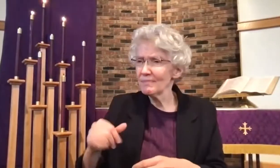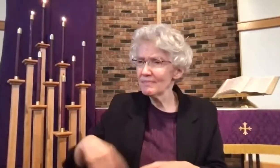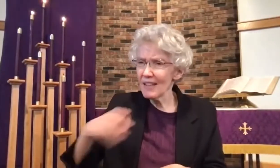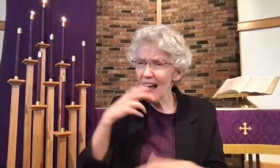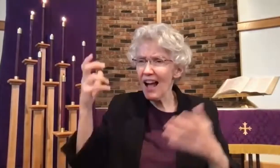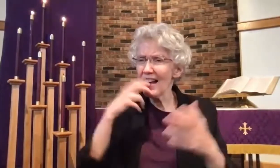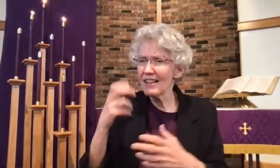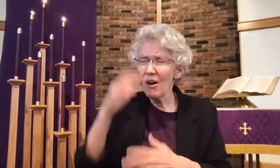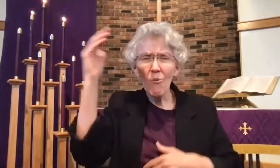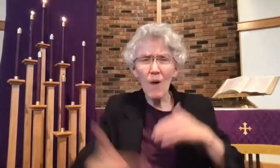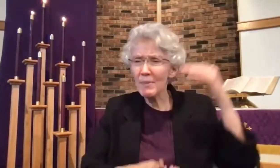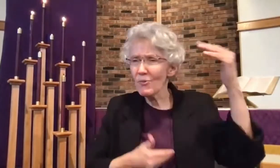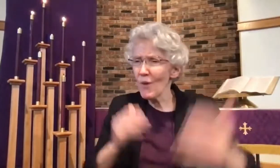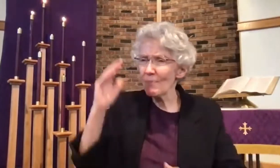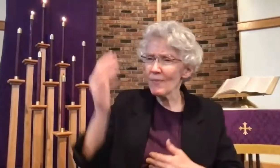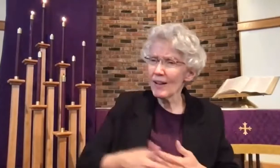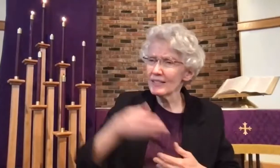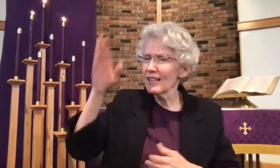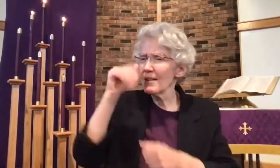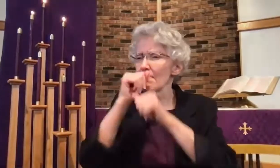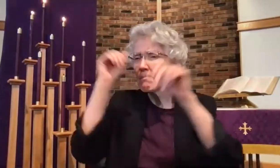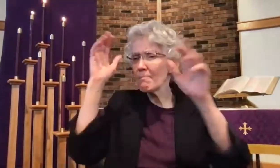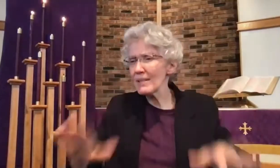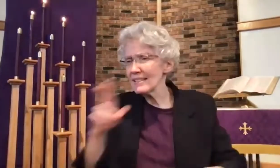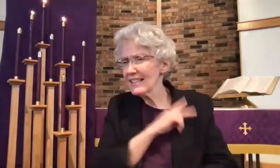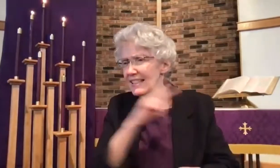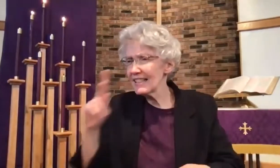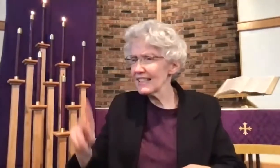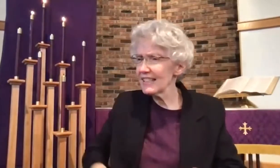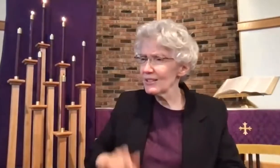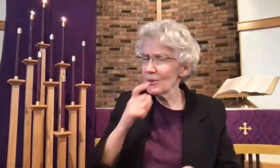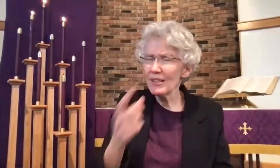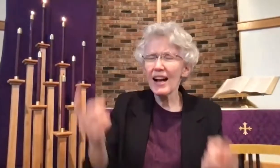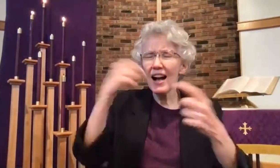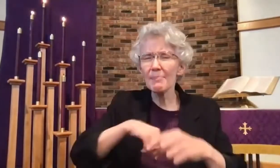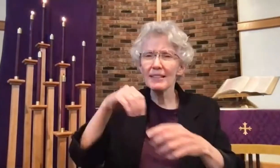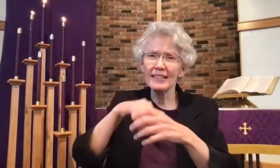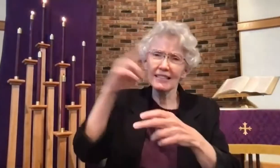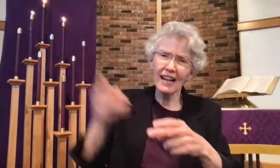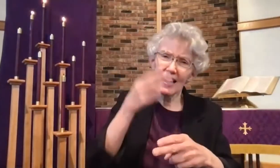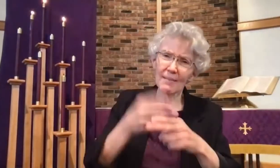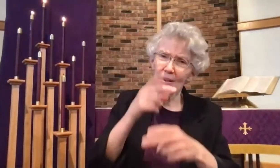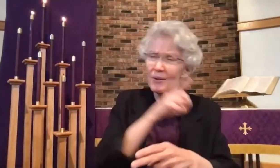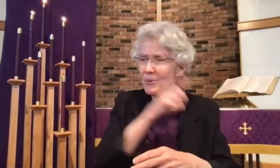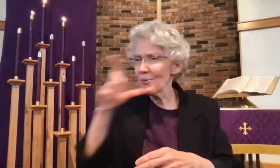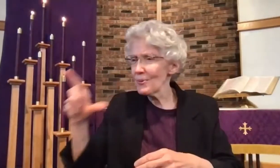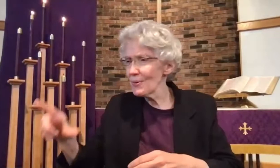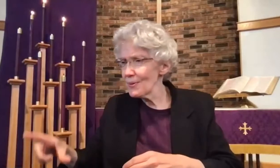They said, "Welcome. God bless the King who comes in the name of the Lord. Peace